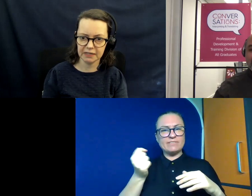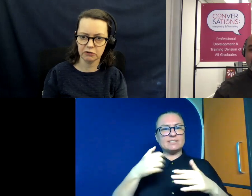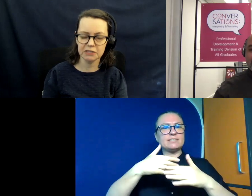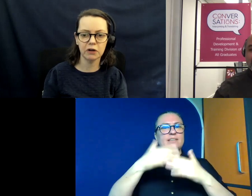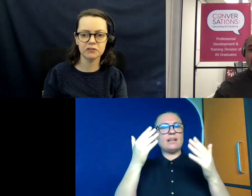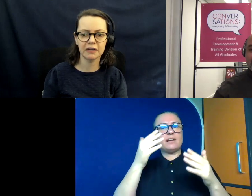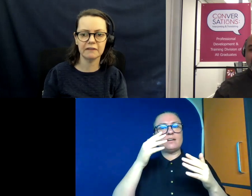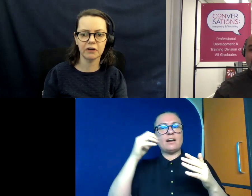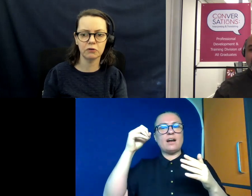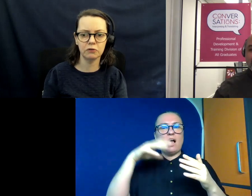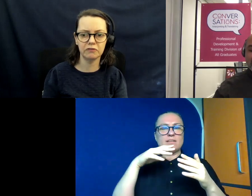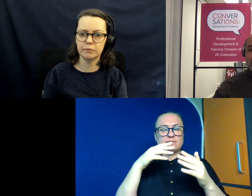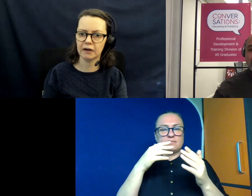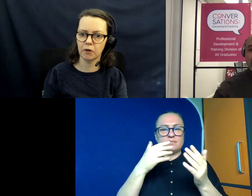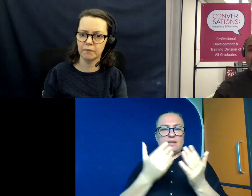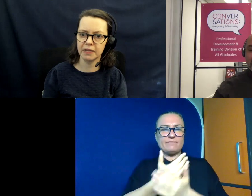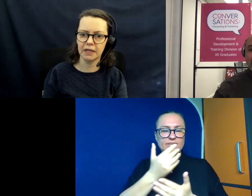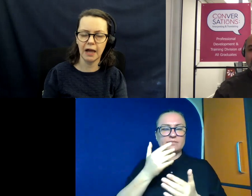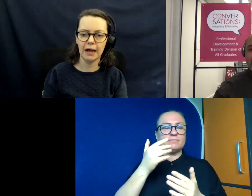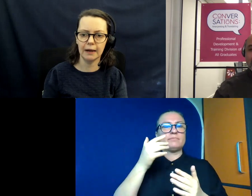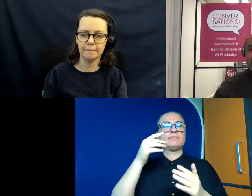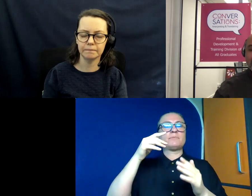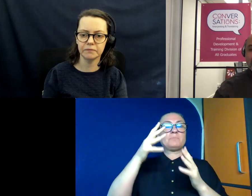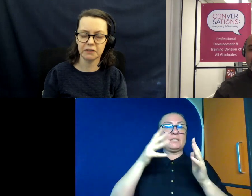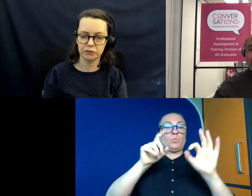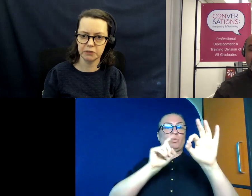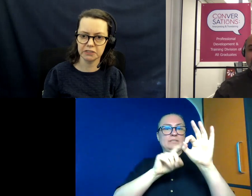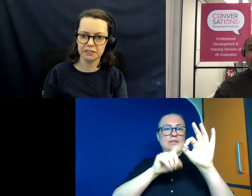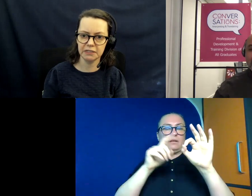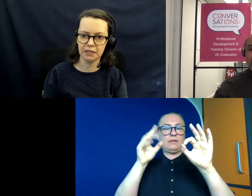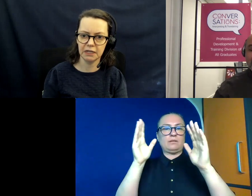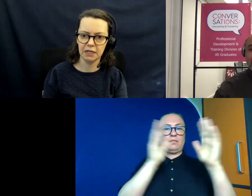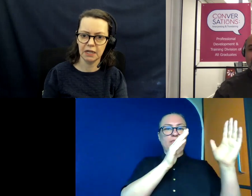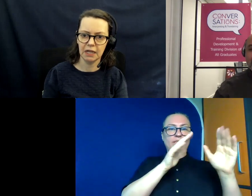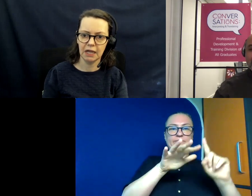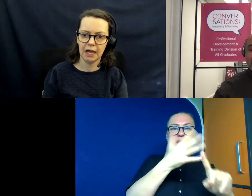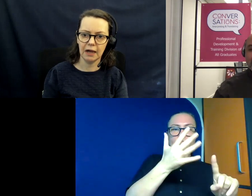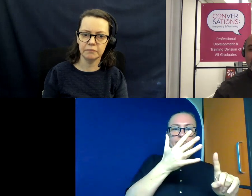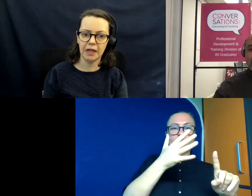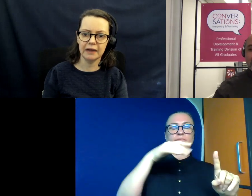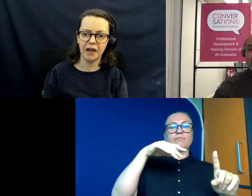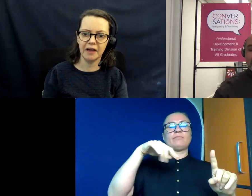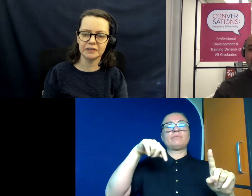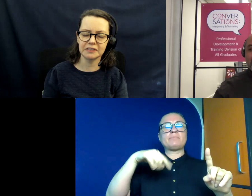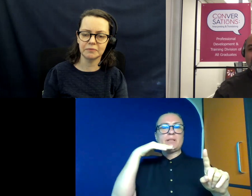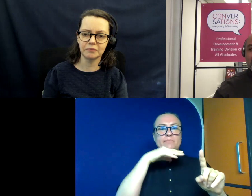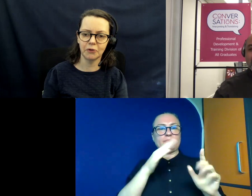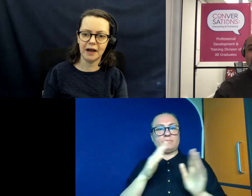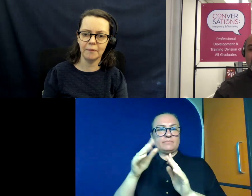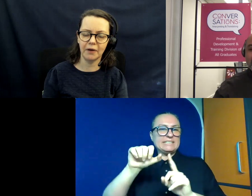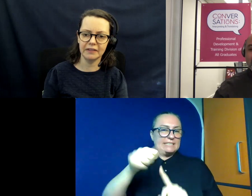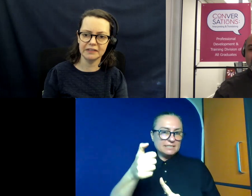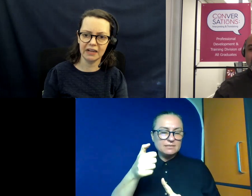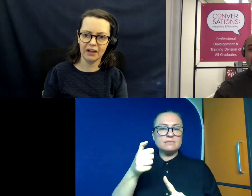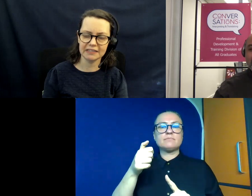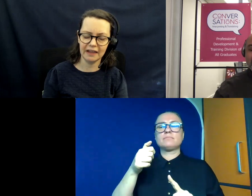20% increase. We're also getting very good feedback from the deaf community. And it's borne out